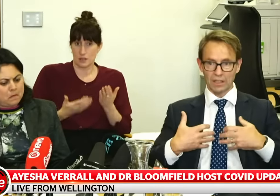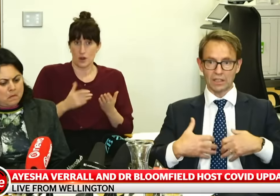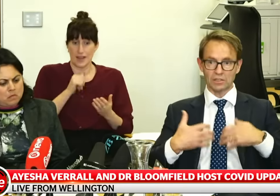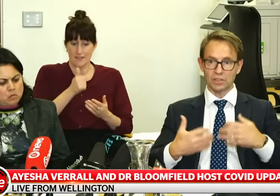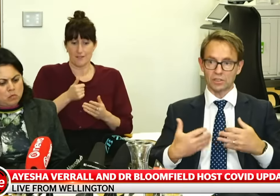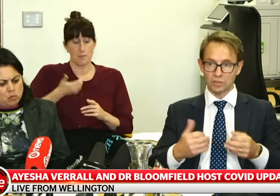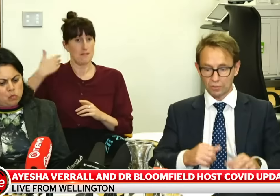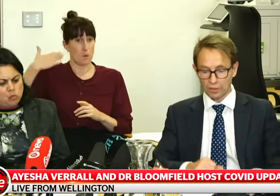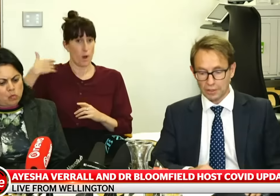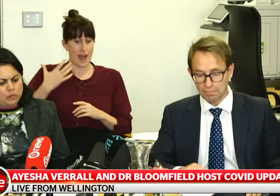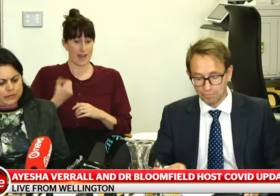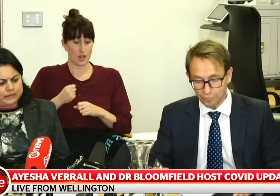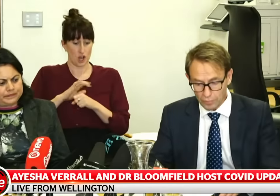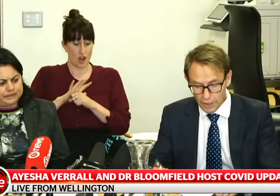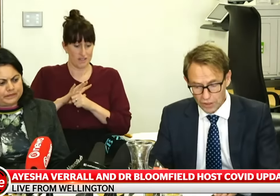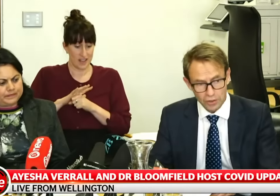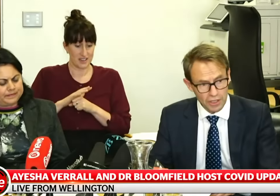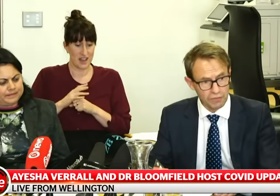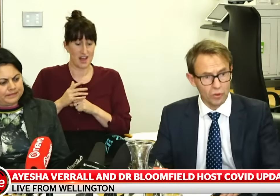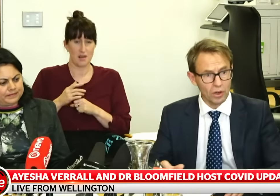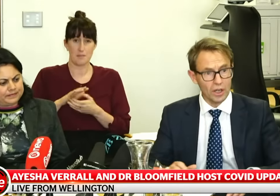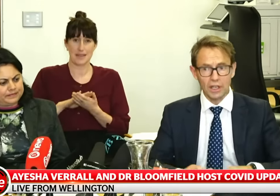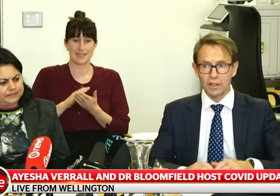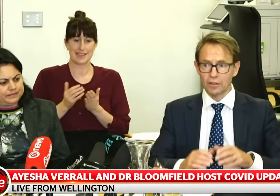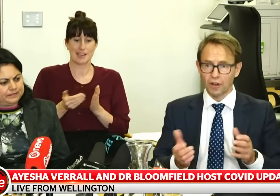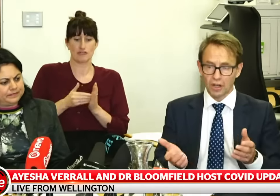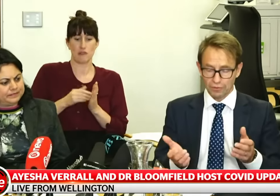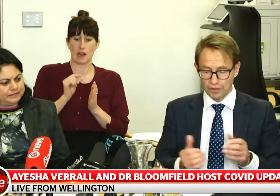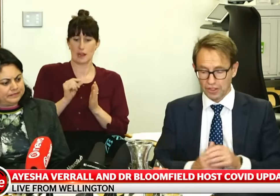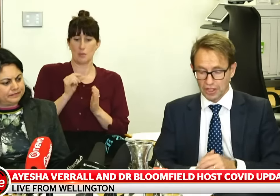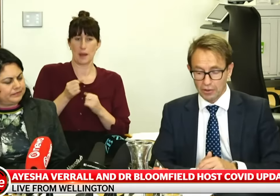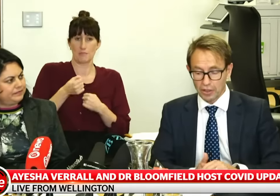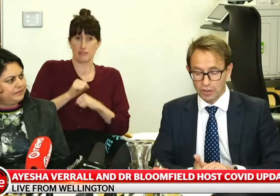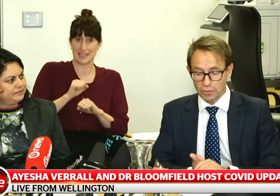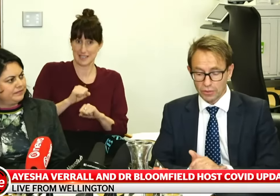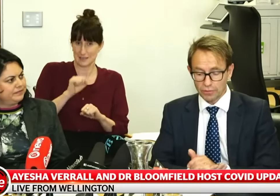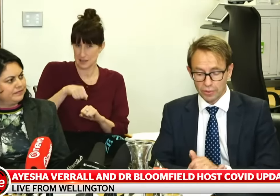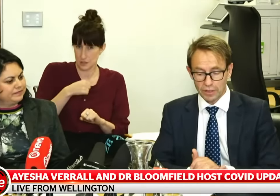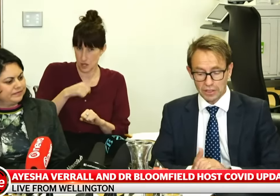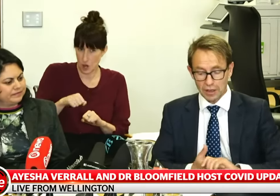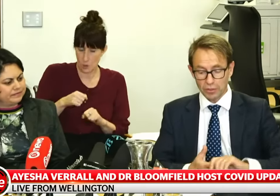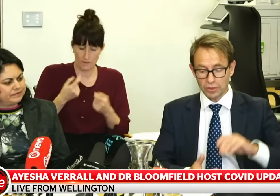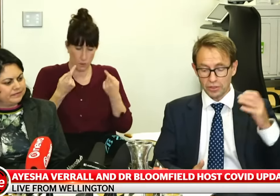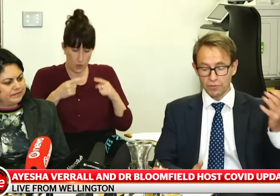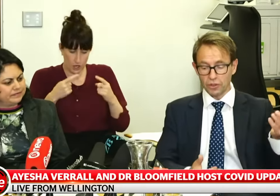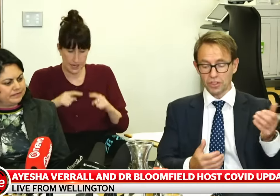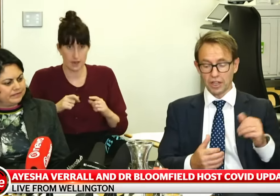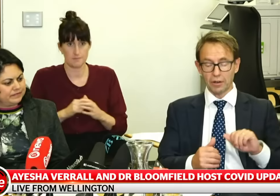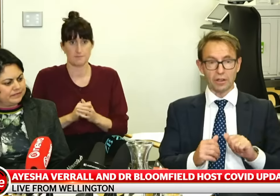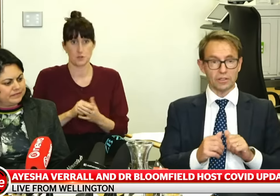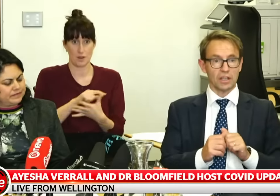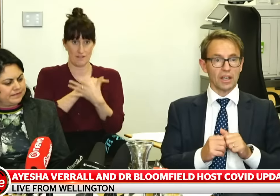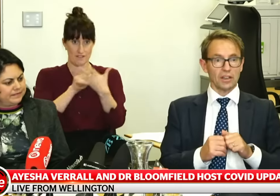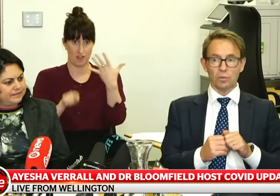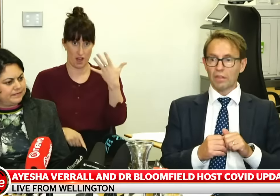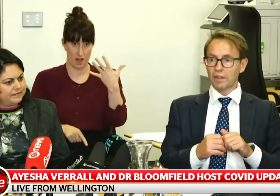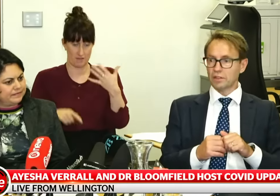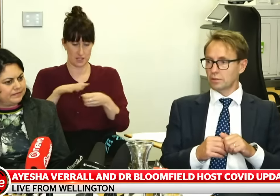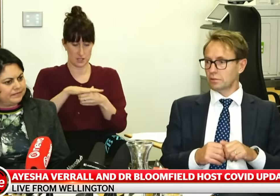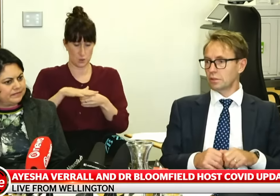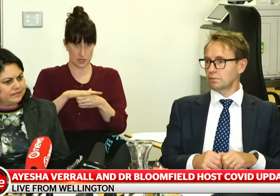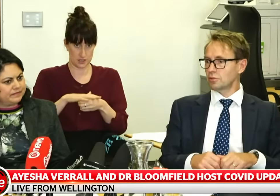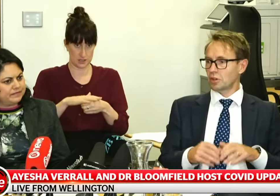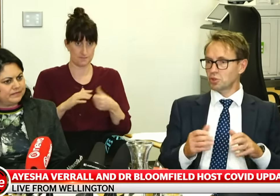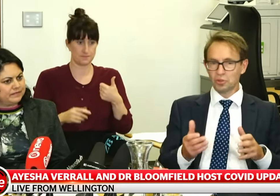protection against this new variant? So therefore, the 5 scenarios we've ended up with is the first scenario is the one